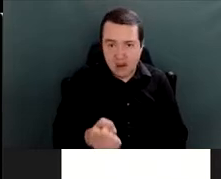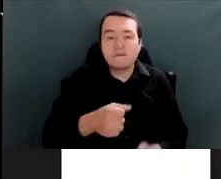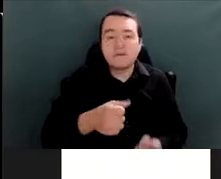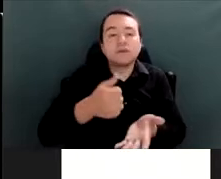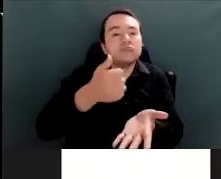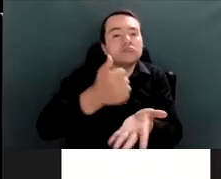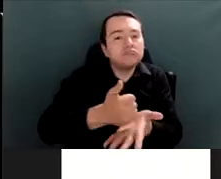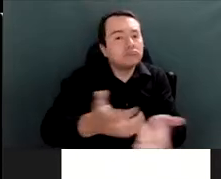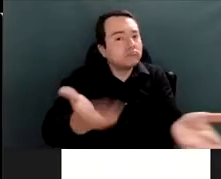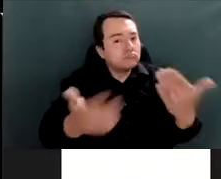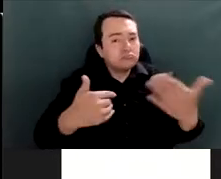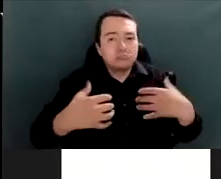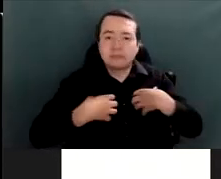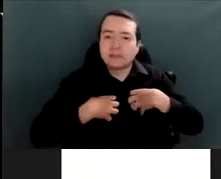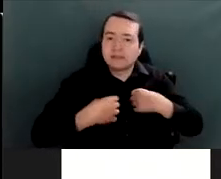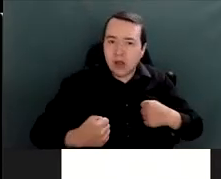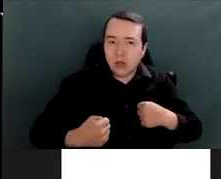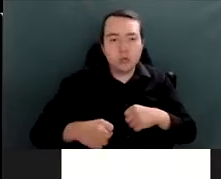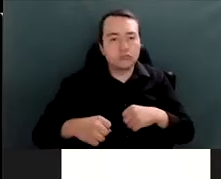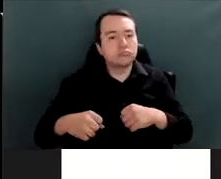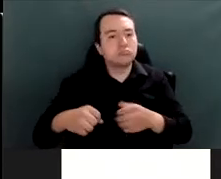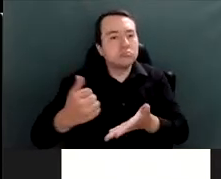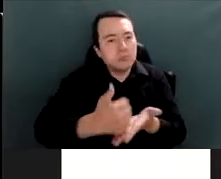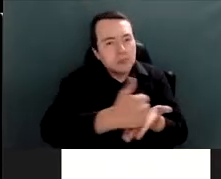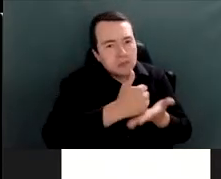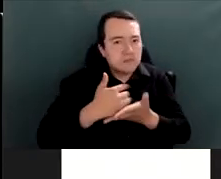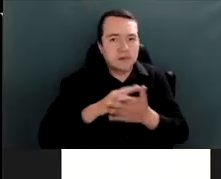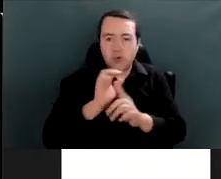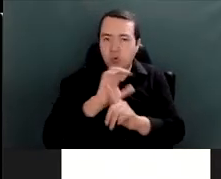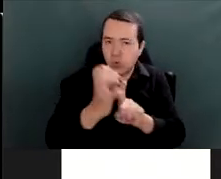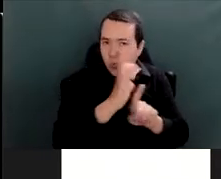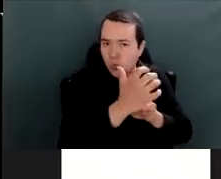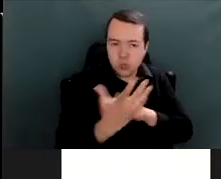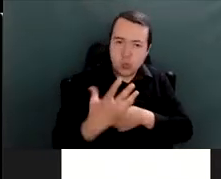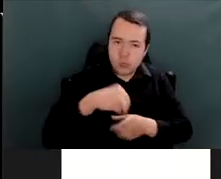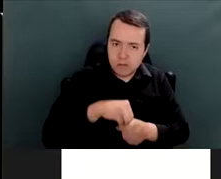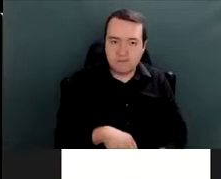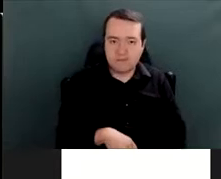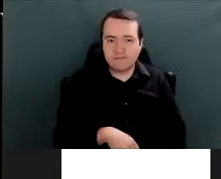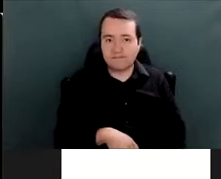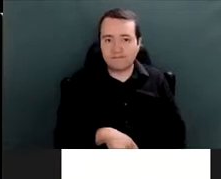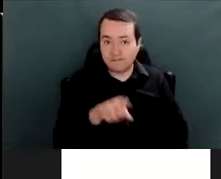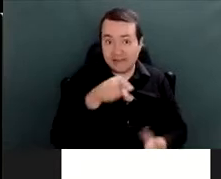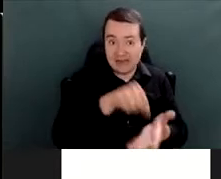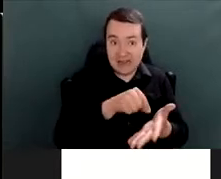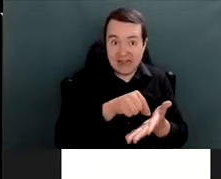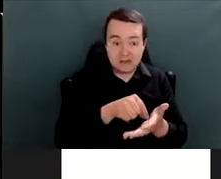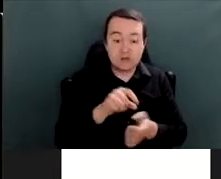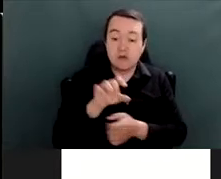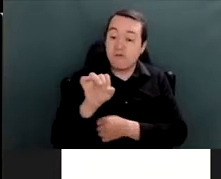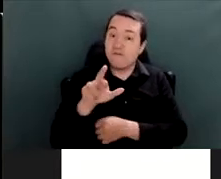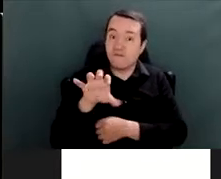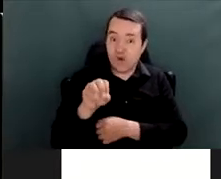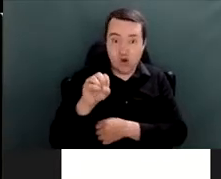this, we can build up an intercultural health system. These